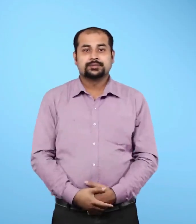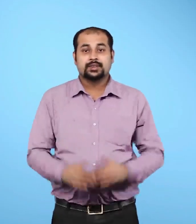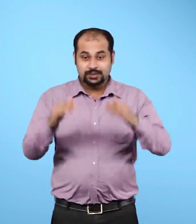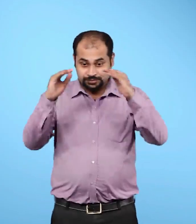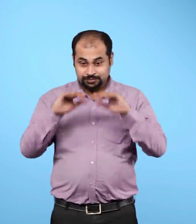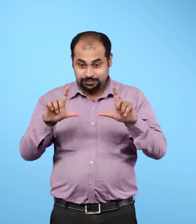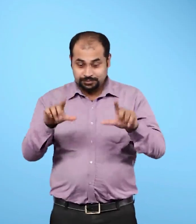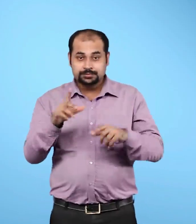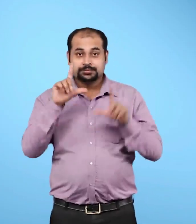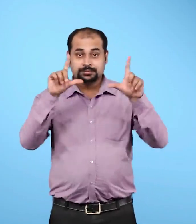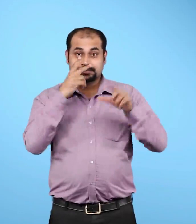In picture 2,